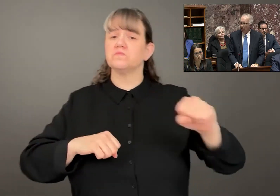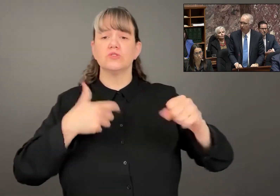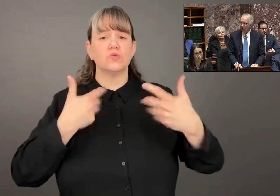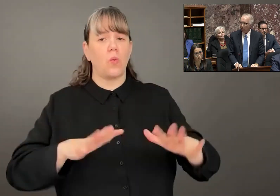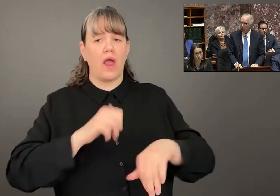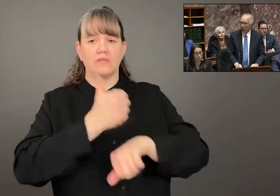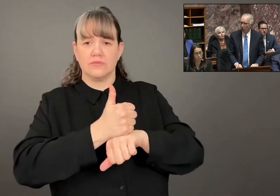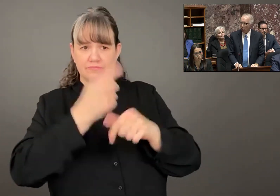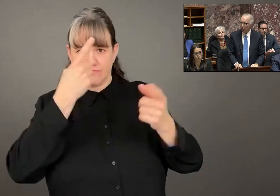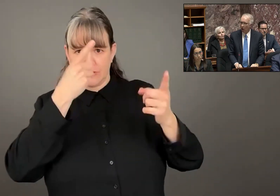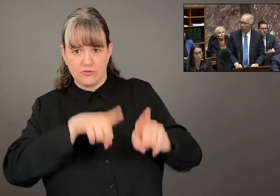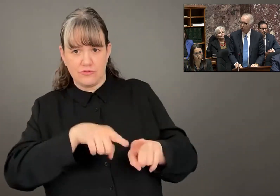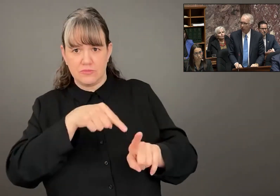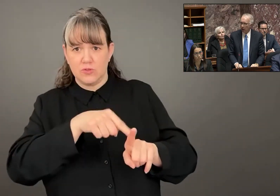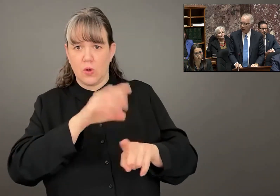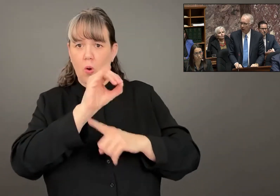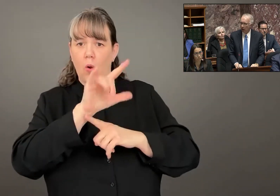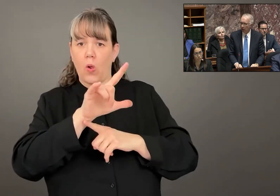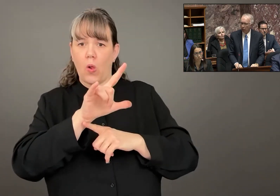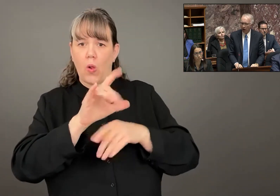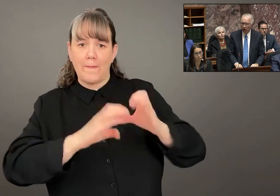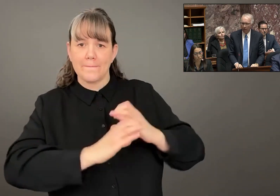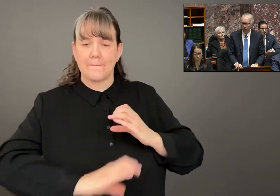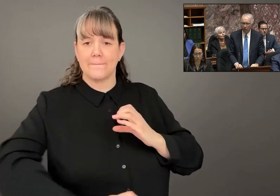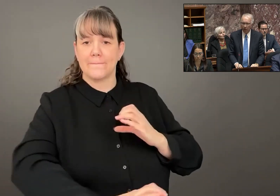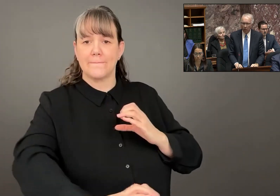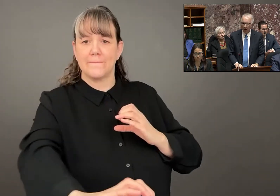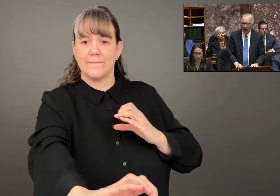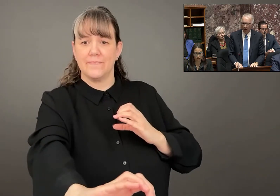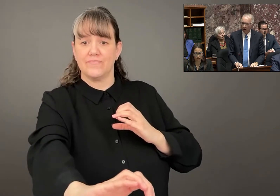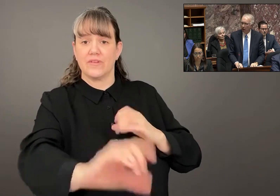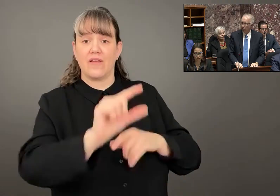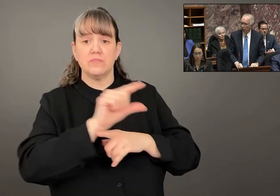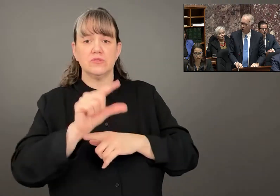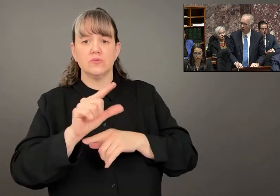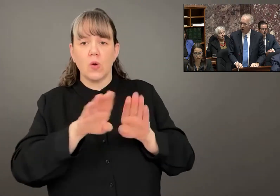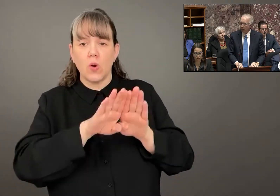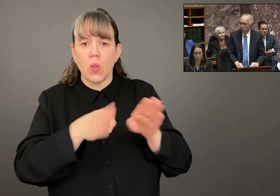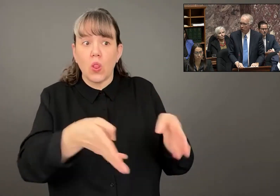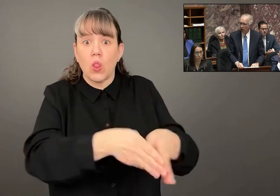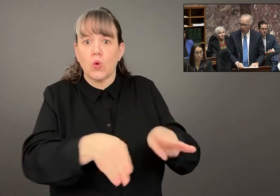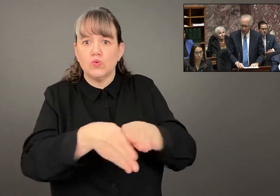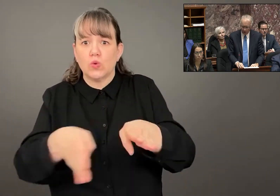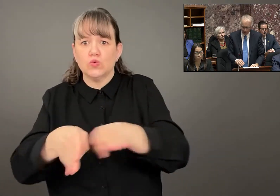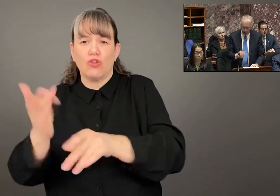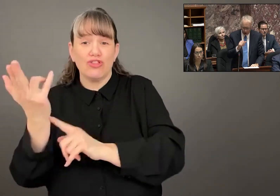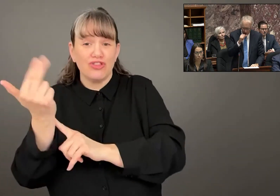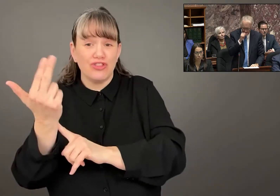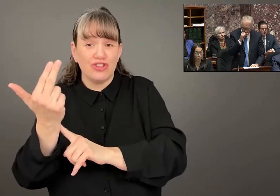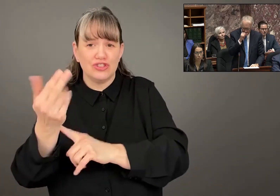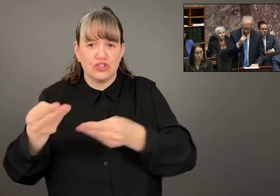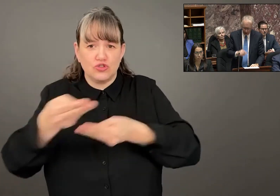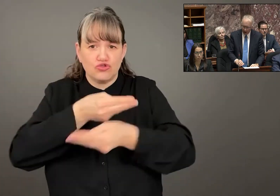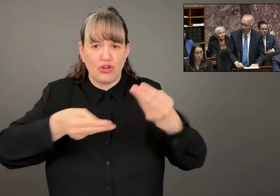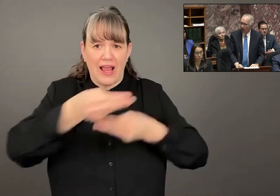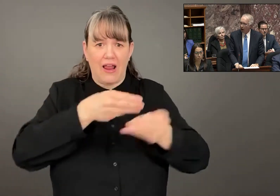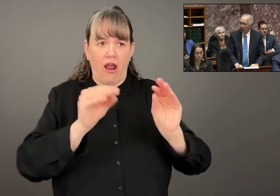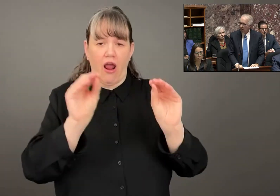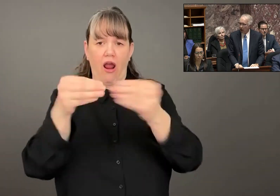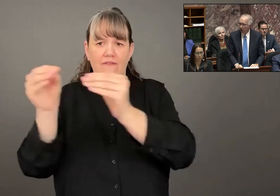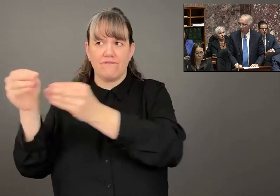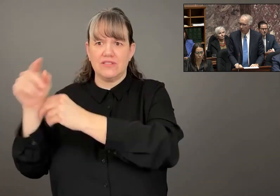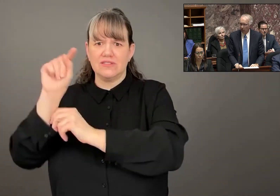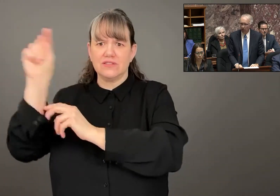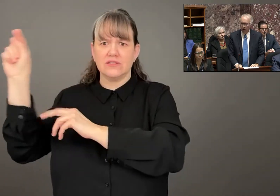years, this government closed all 13 trade offices that we had, destroying the opportunity for diversification.